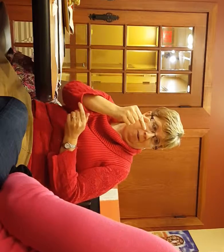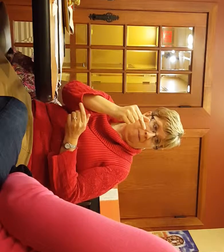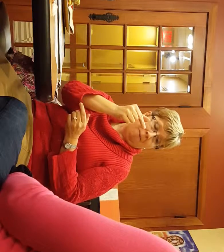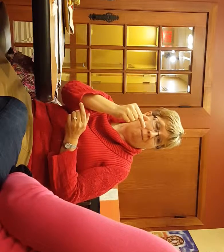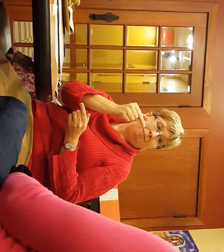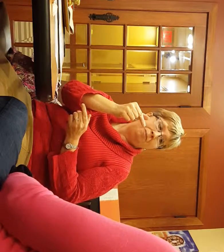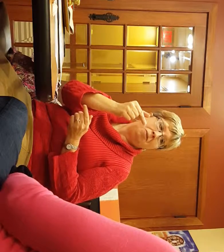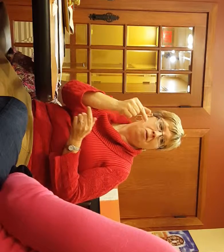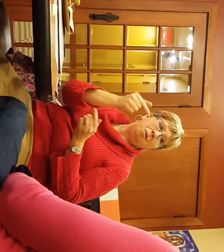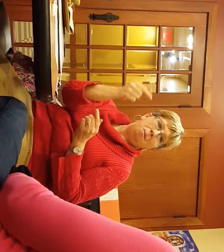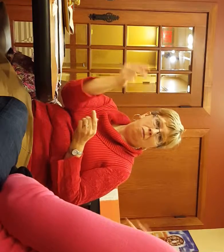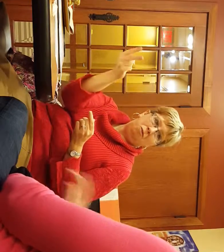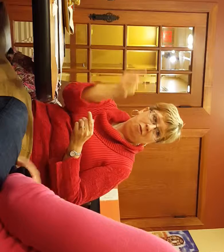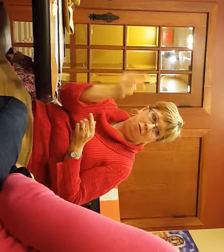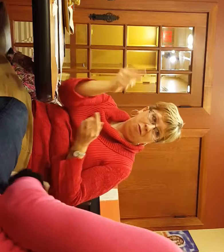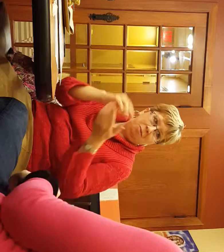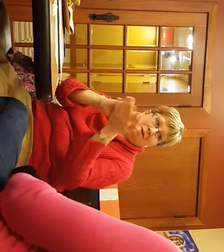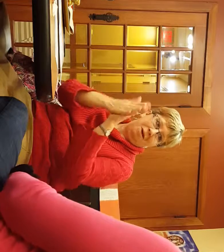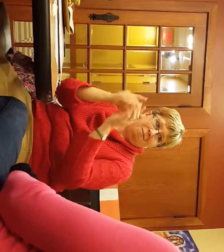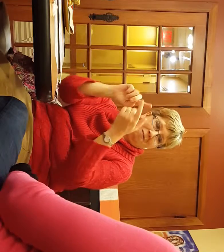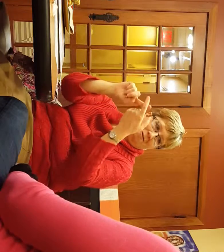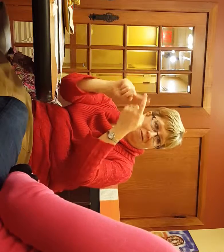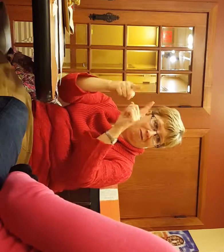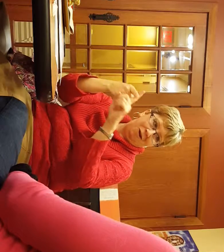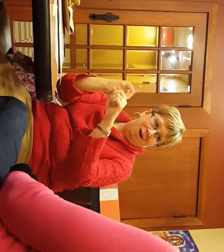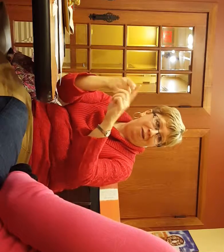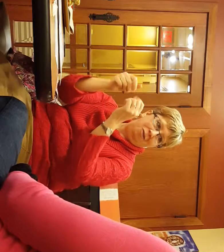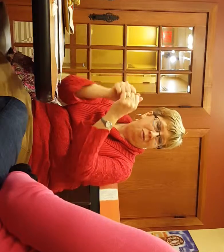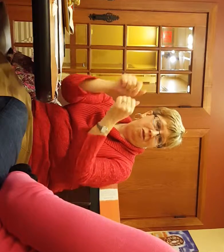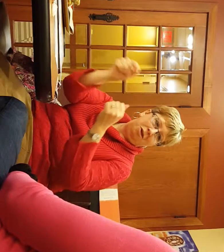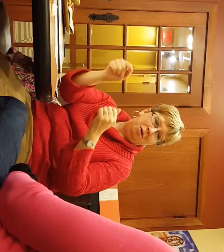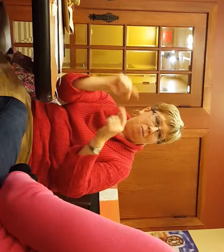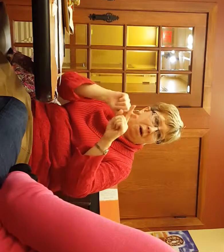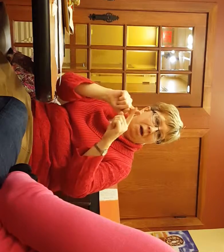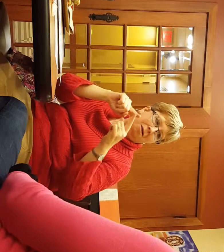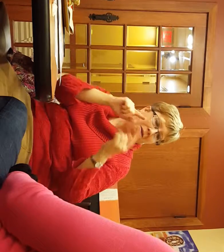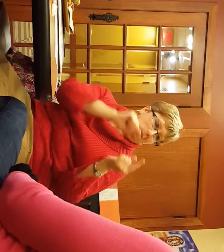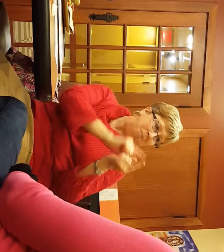I randomly become friends with lots of witnesses around the world through it.